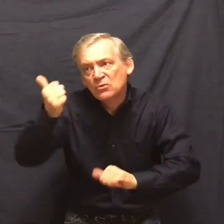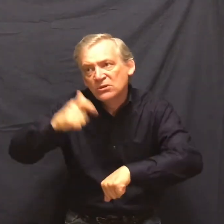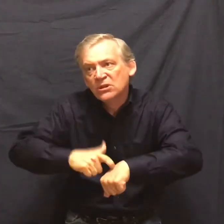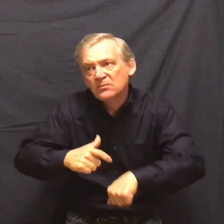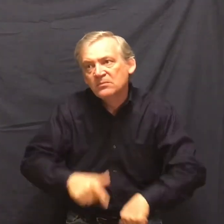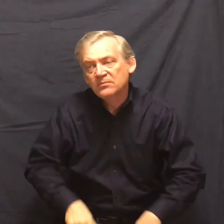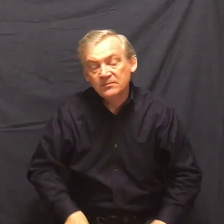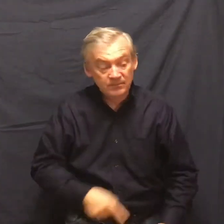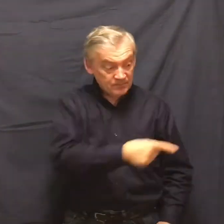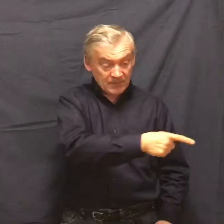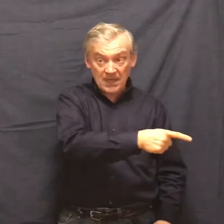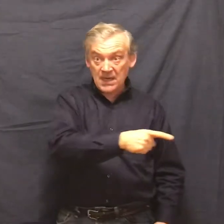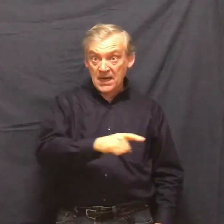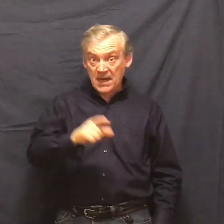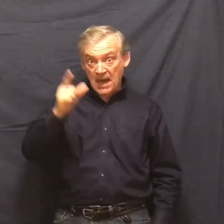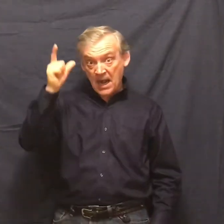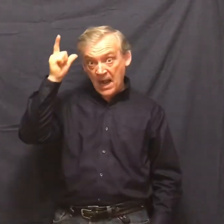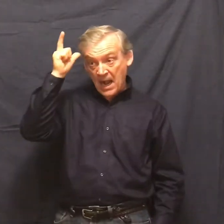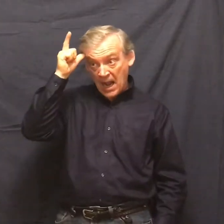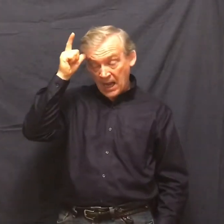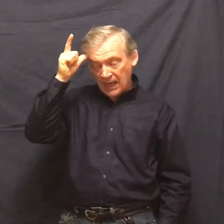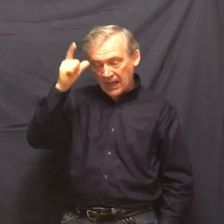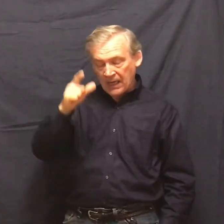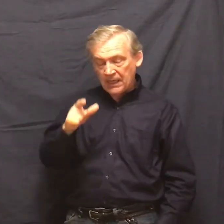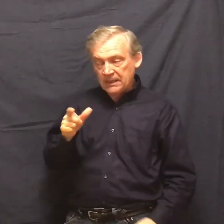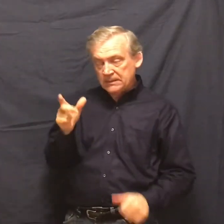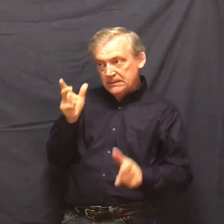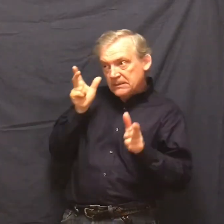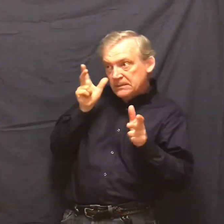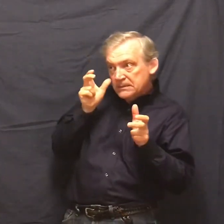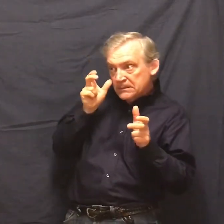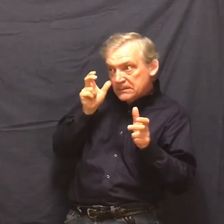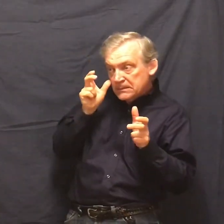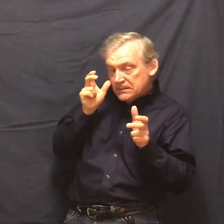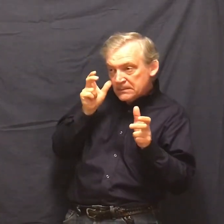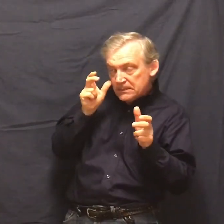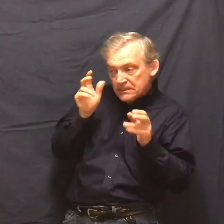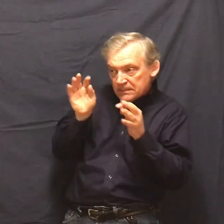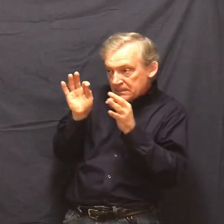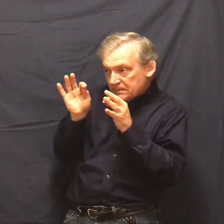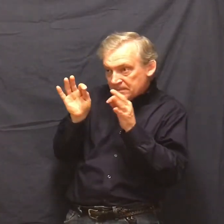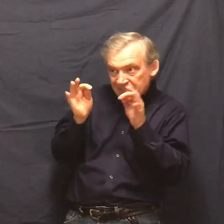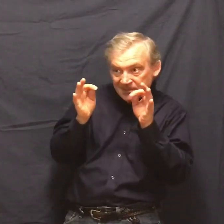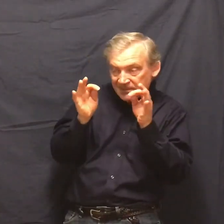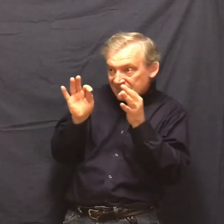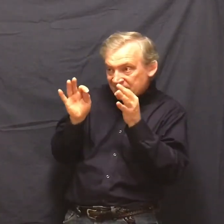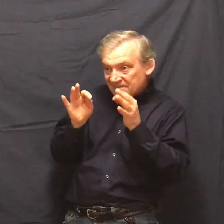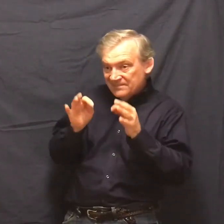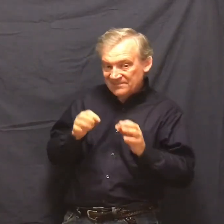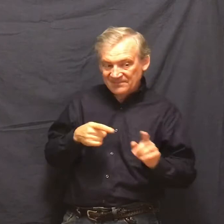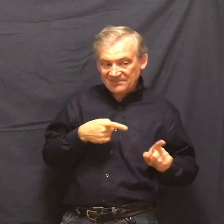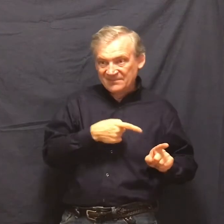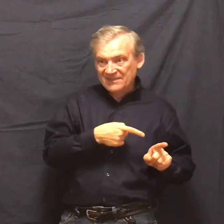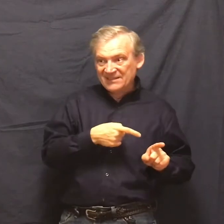Lenny, who had been following the conversation back and forth with his eyes, smiled complacently at the compliment.